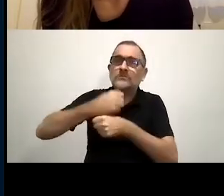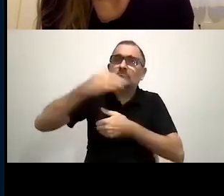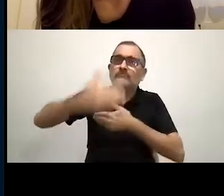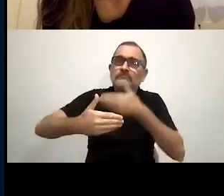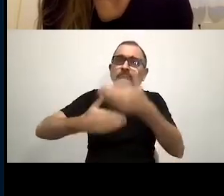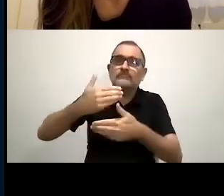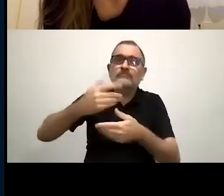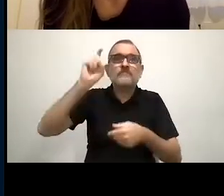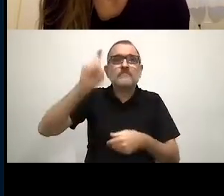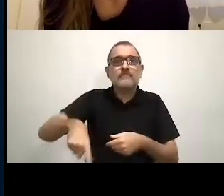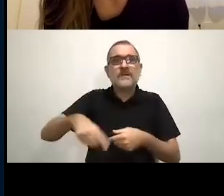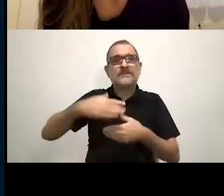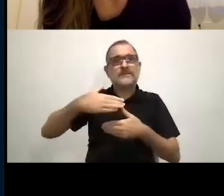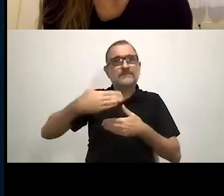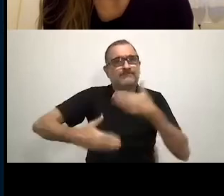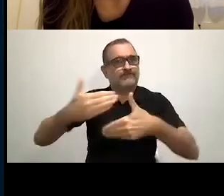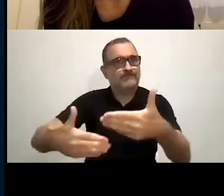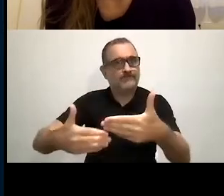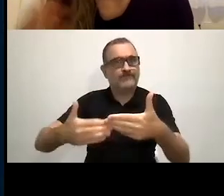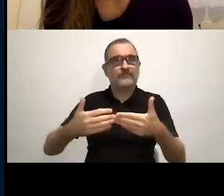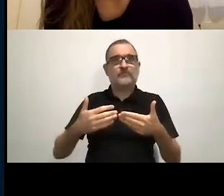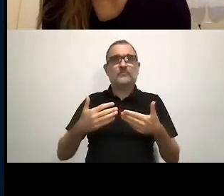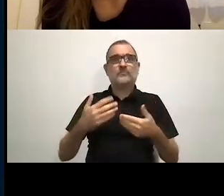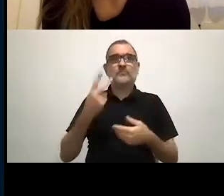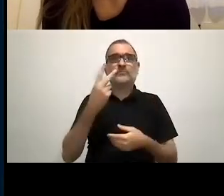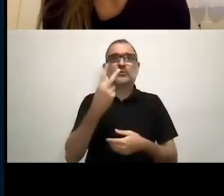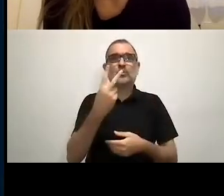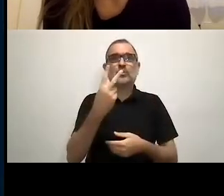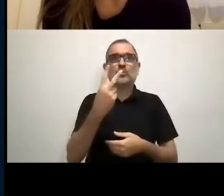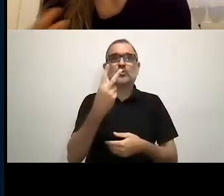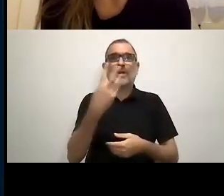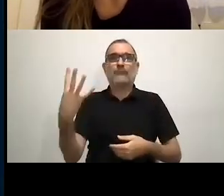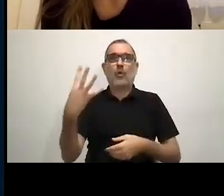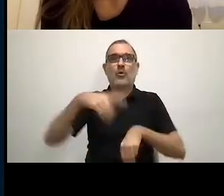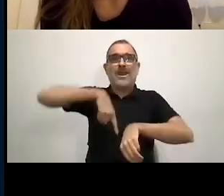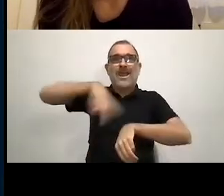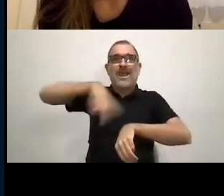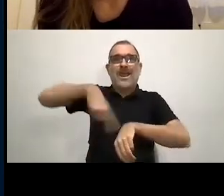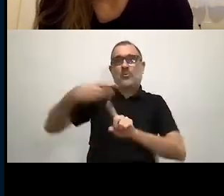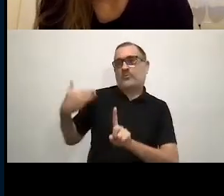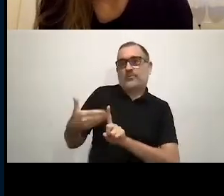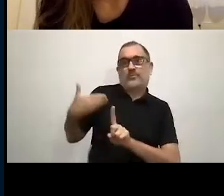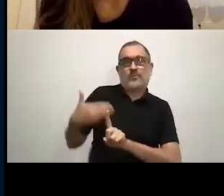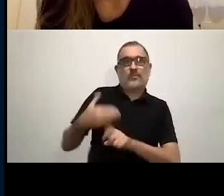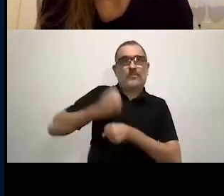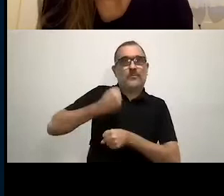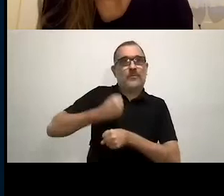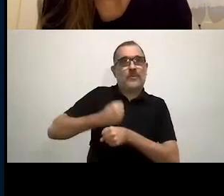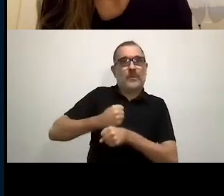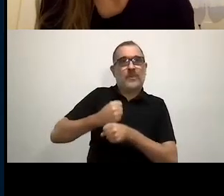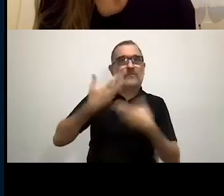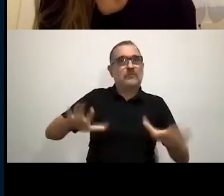least 24 hours of activities engaged in international sign and